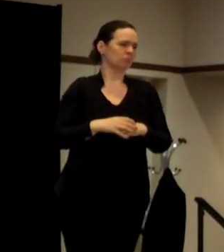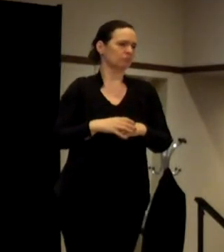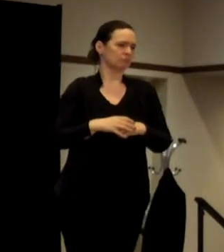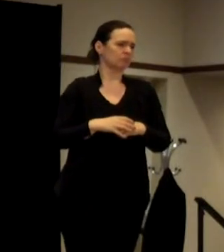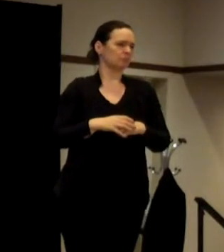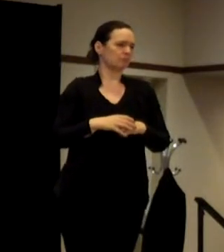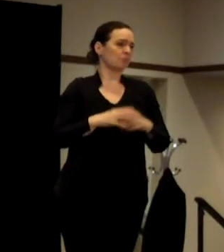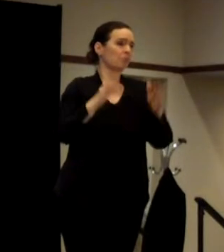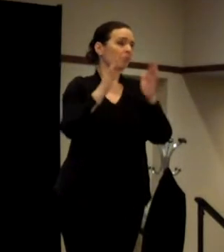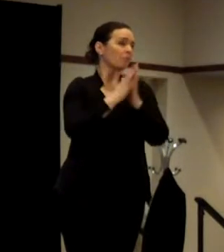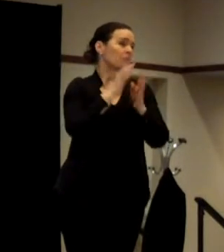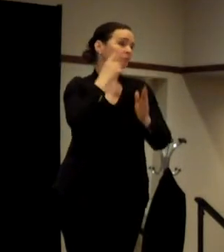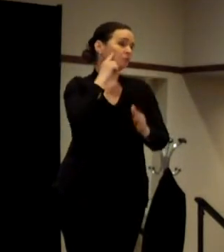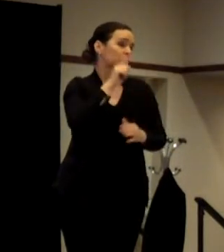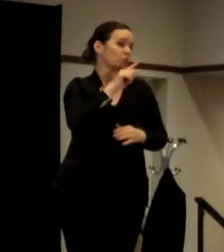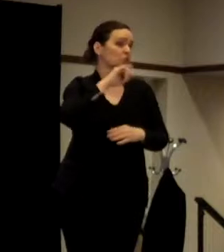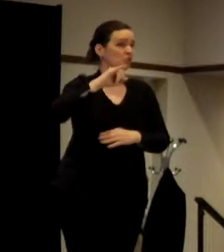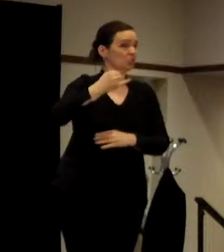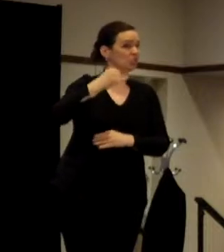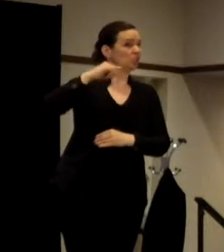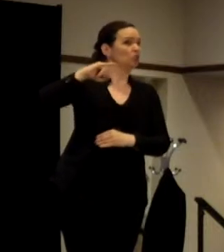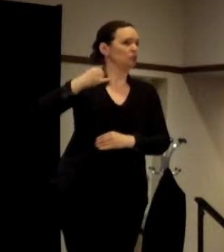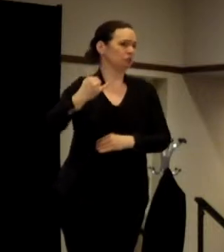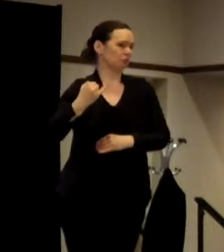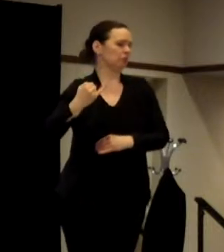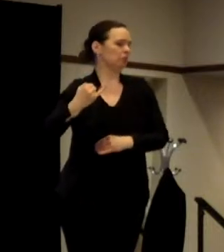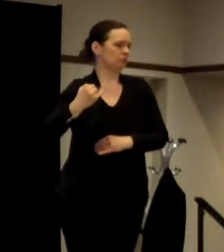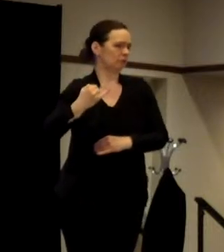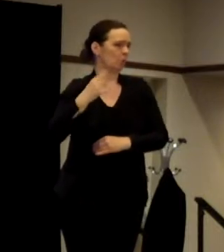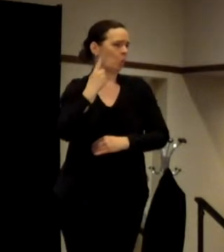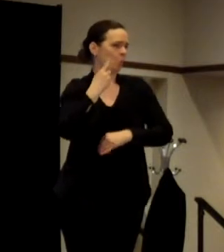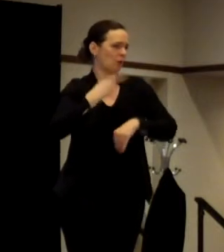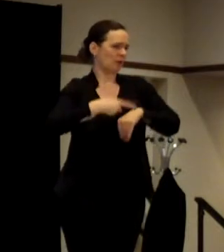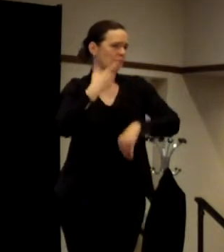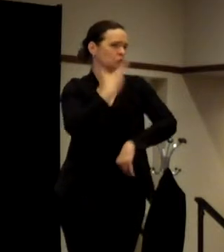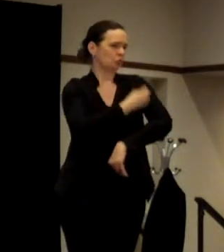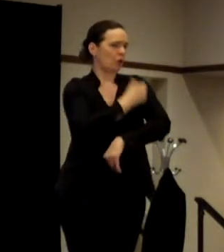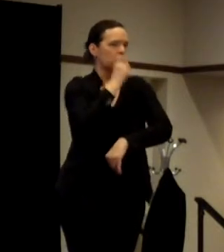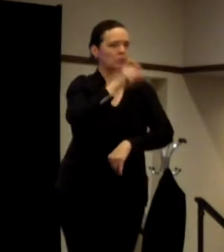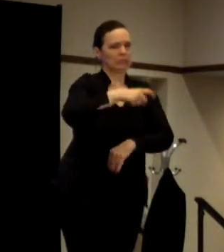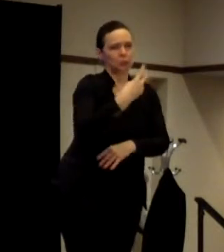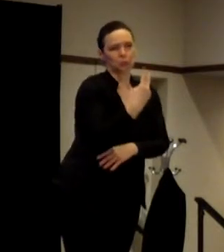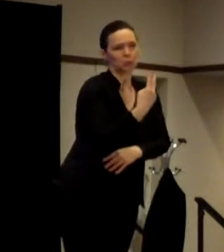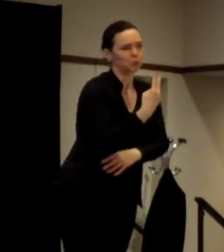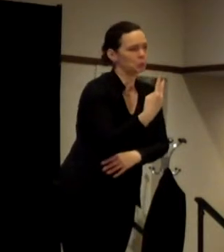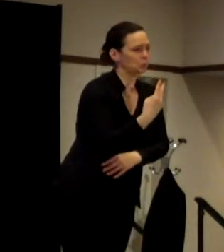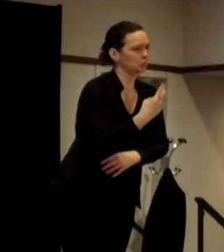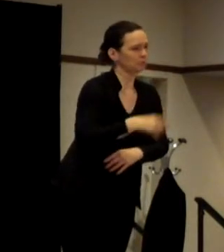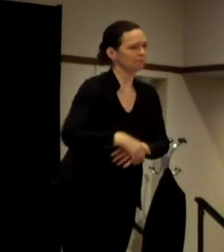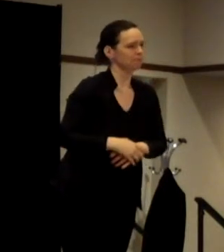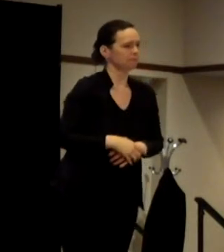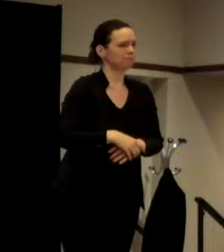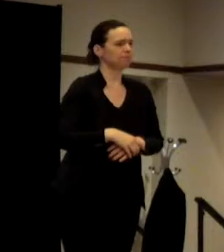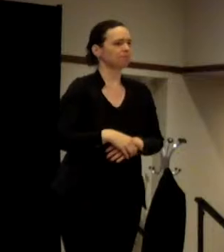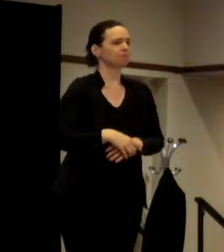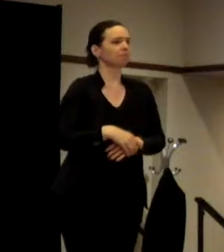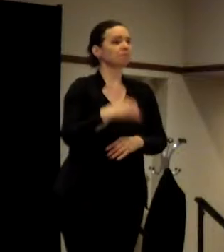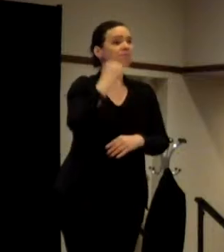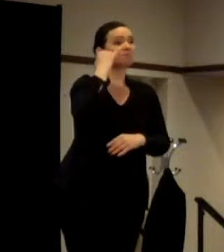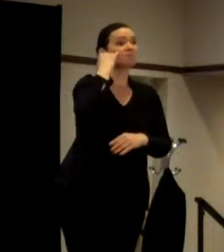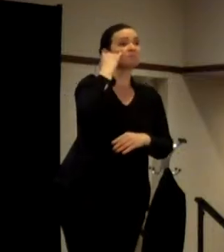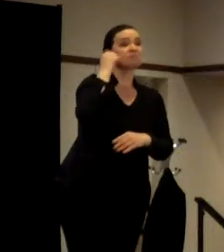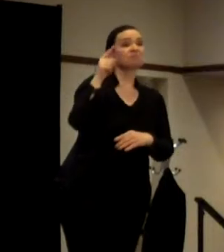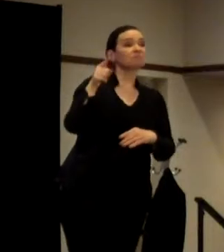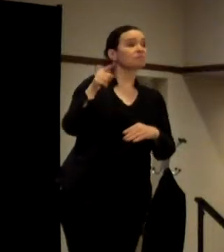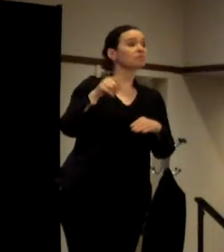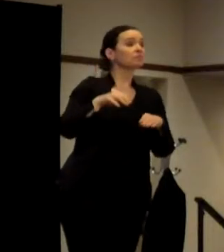Johnson & Johnson. But if we knew that they were going to open up eligibility today, we